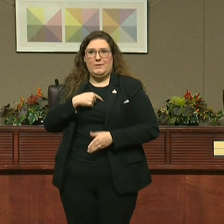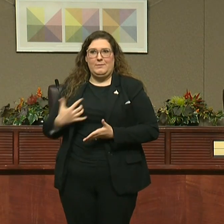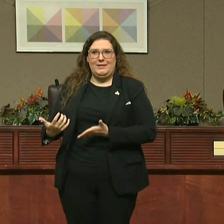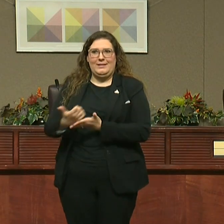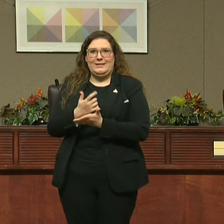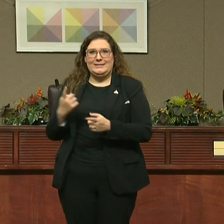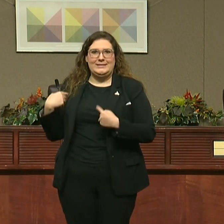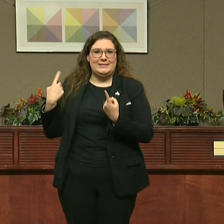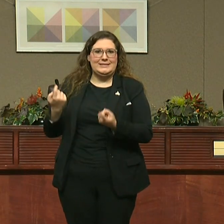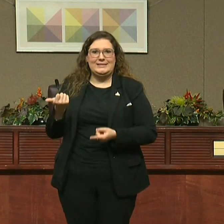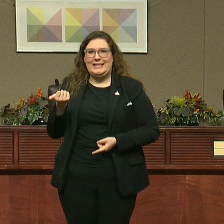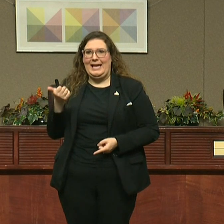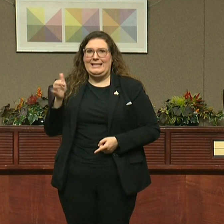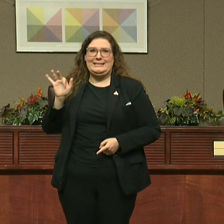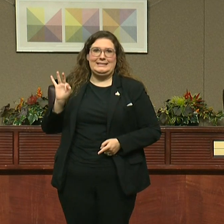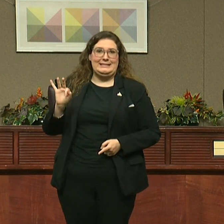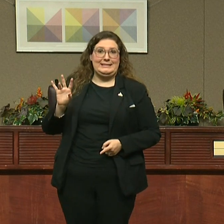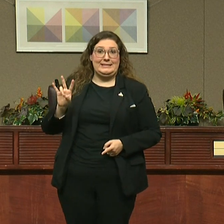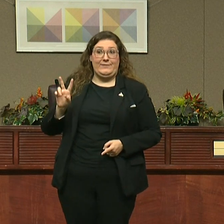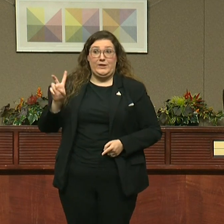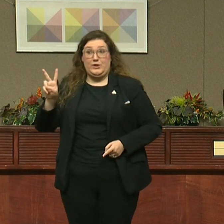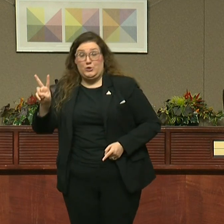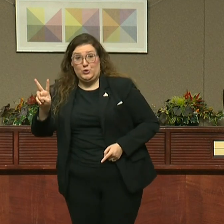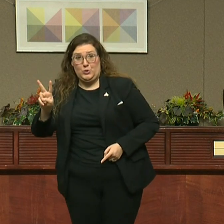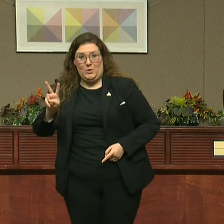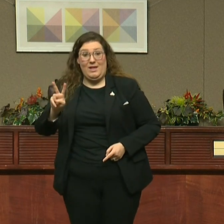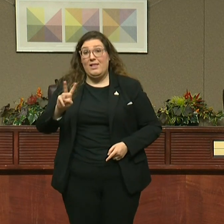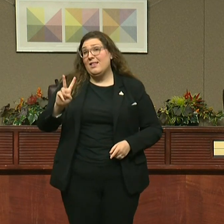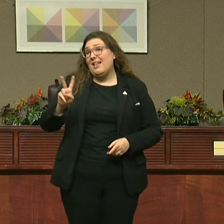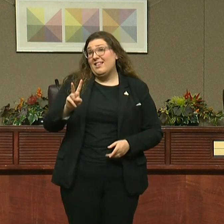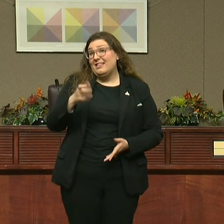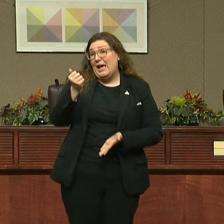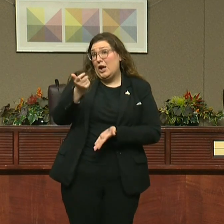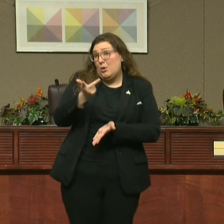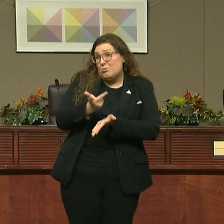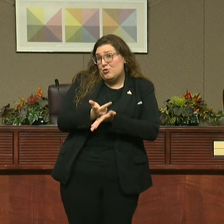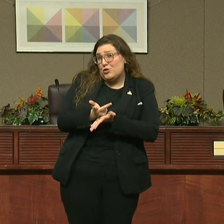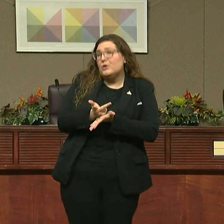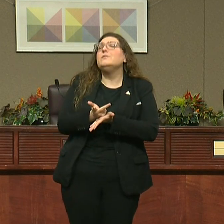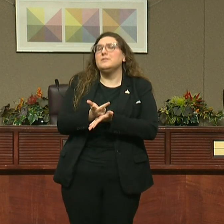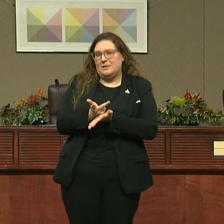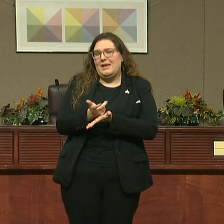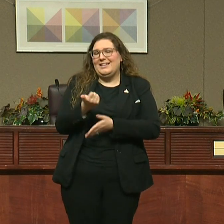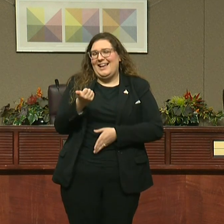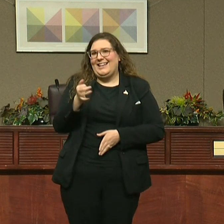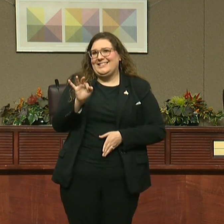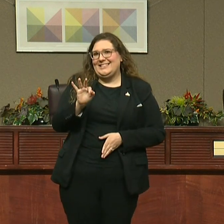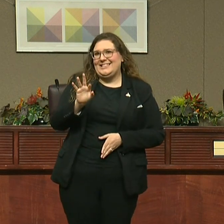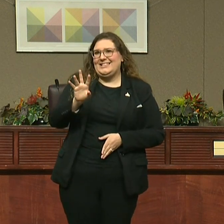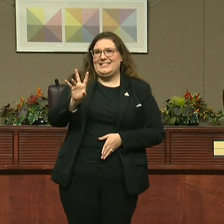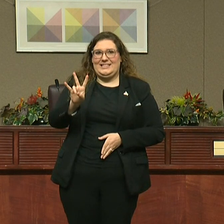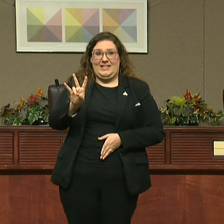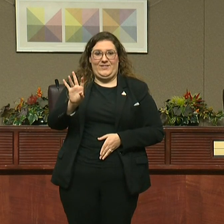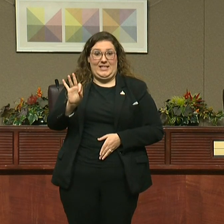first approved in 1979 at the rate of 2 cents. Now it's 6 cents per dollar.